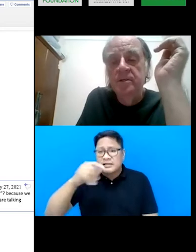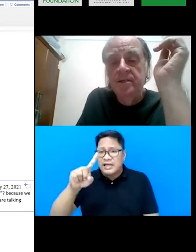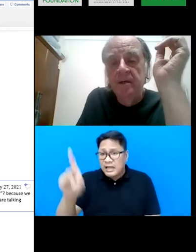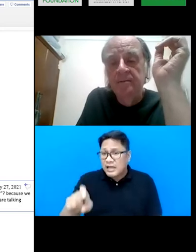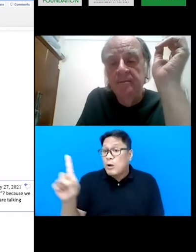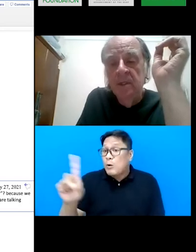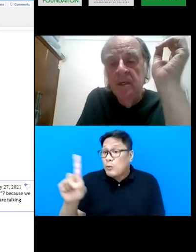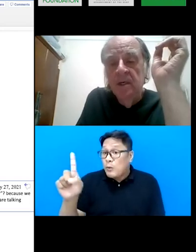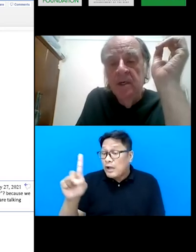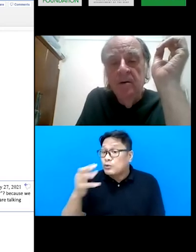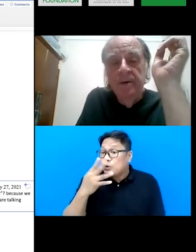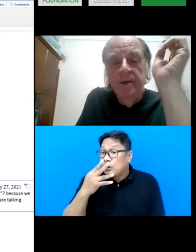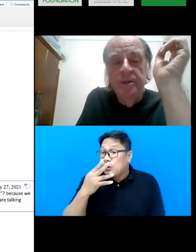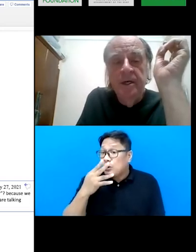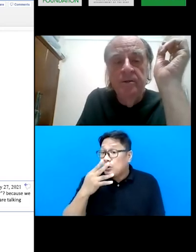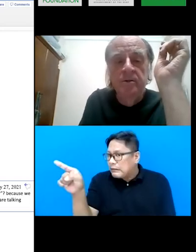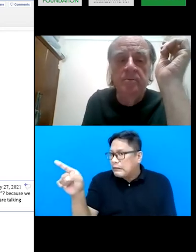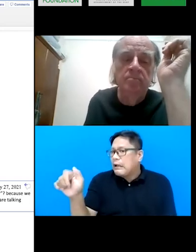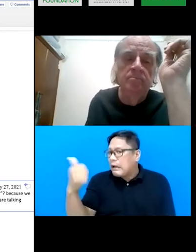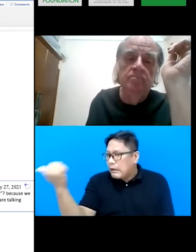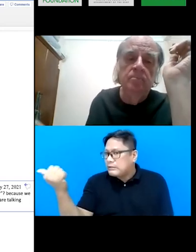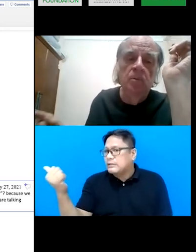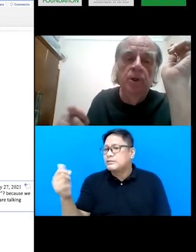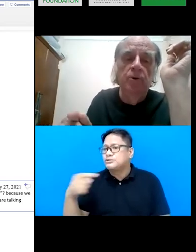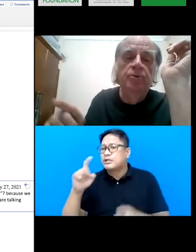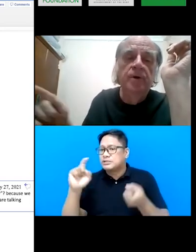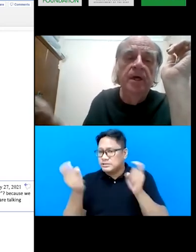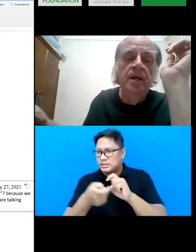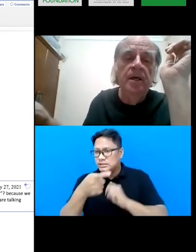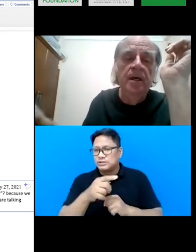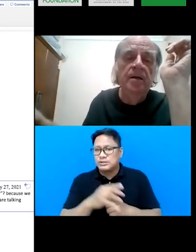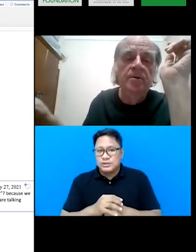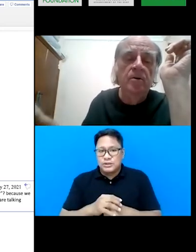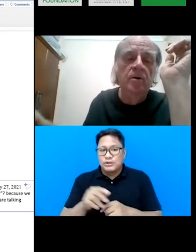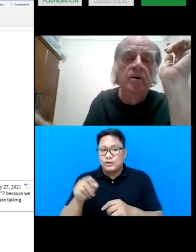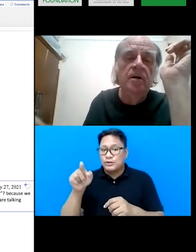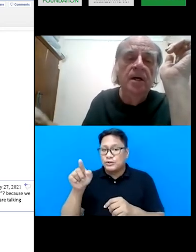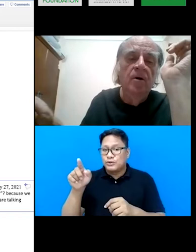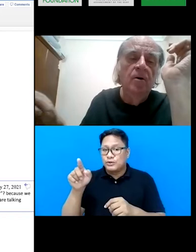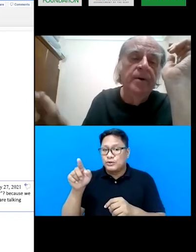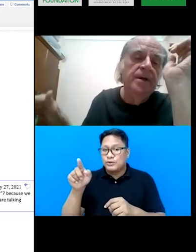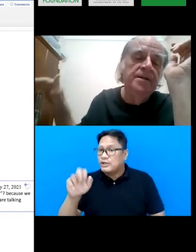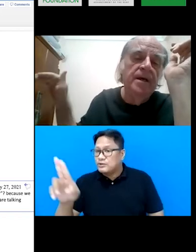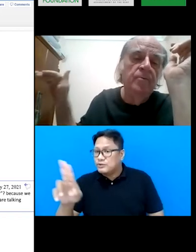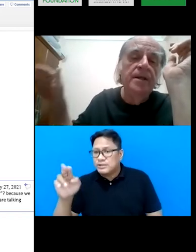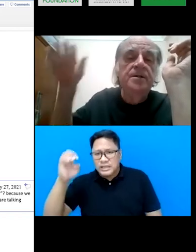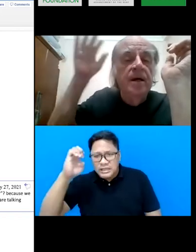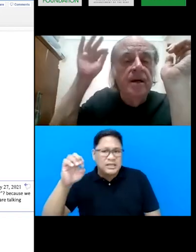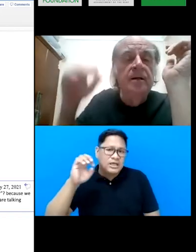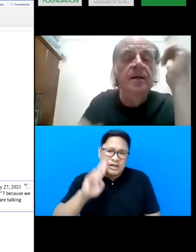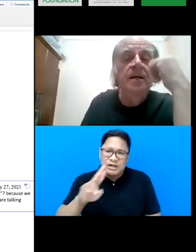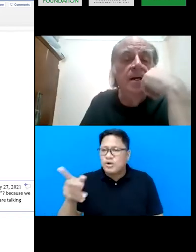someone else's hair? We can change you to he, his or her, or we could say